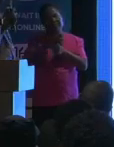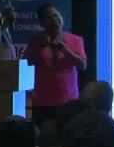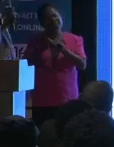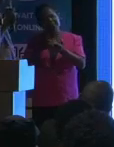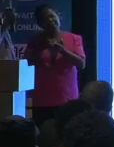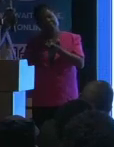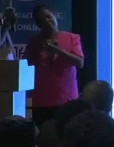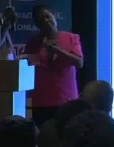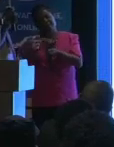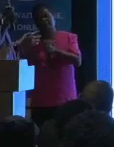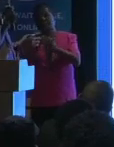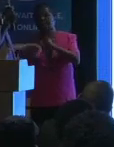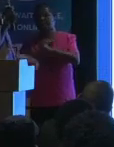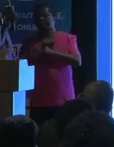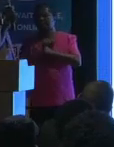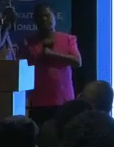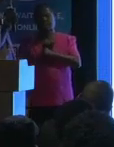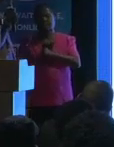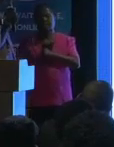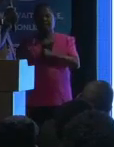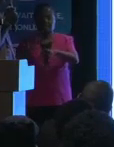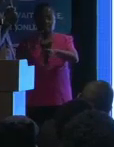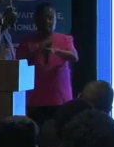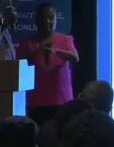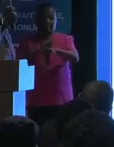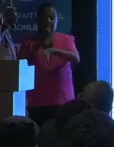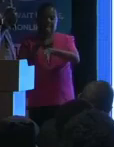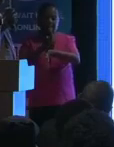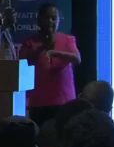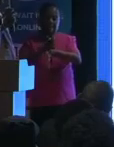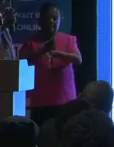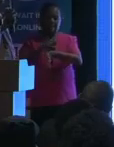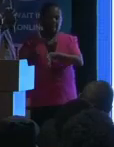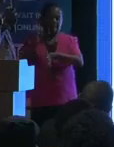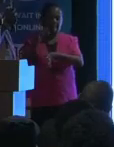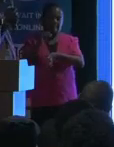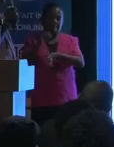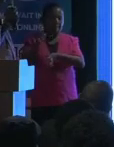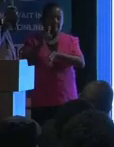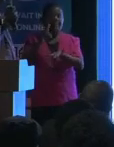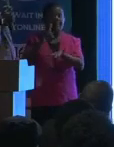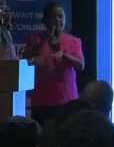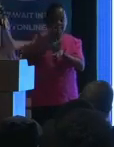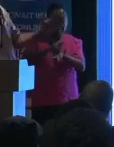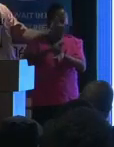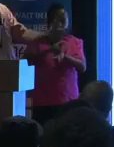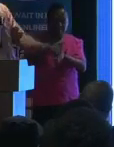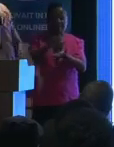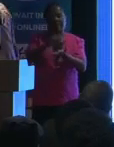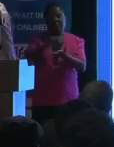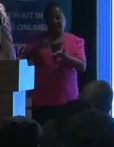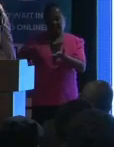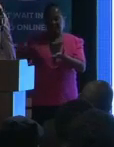employer? No. And the period of employment from the 28th April 2021 to